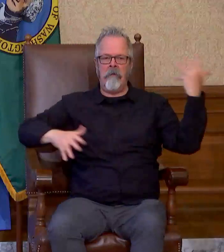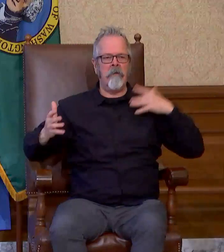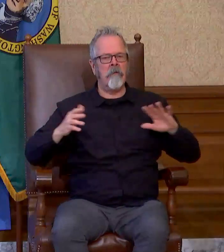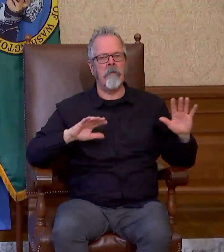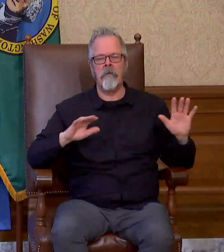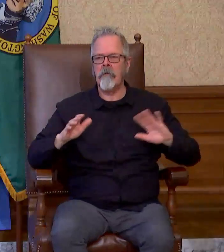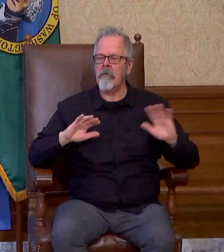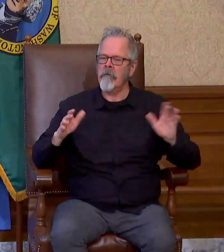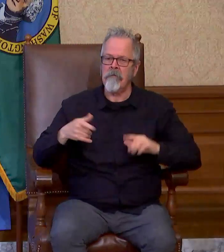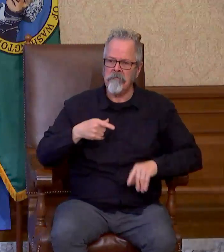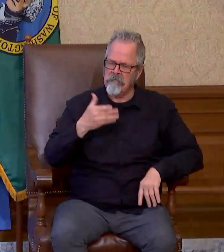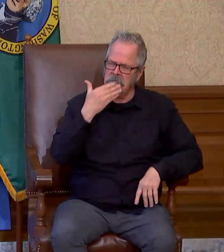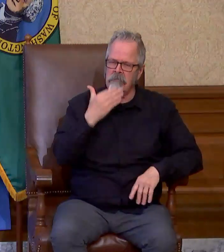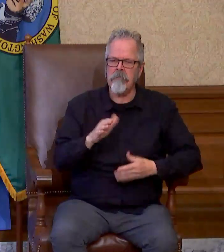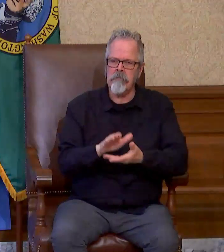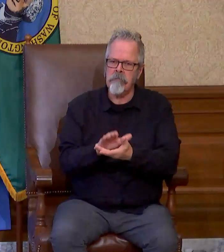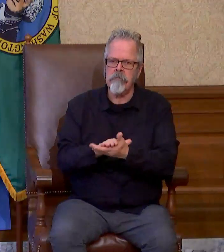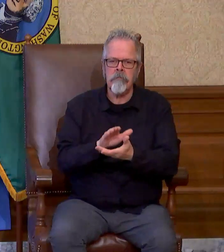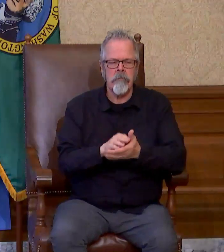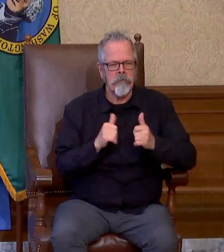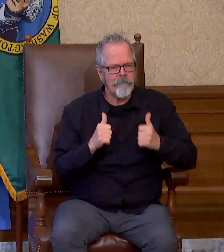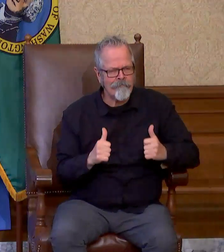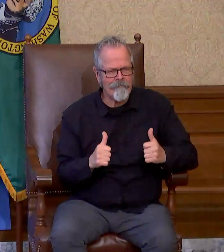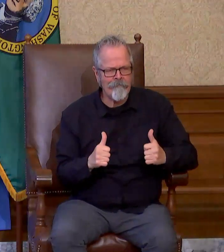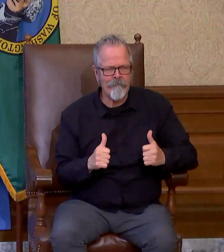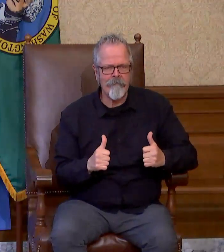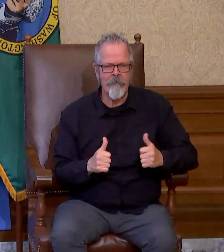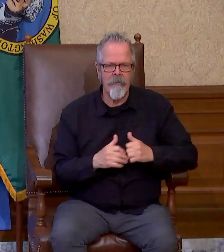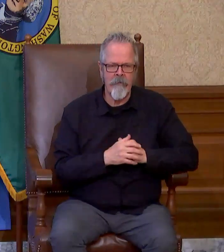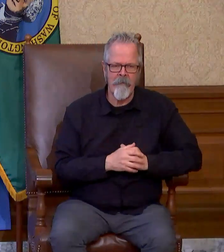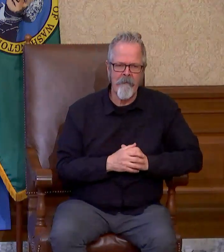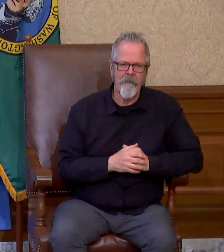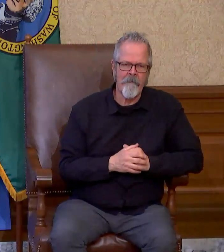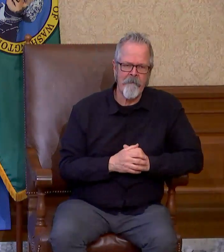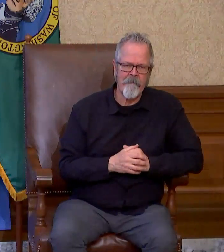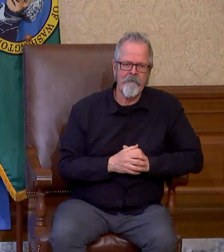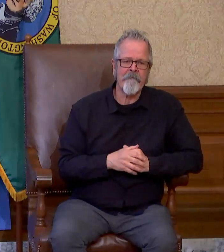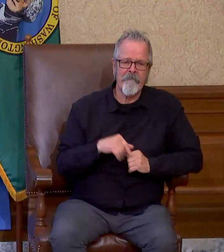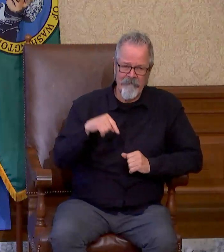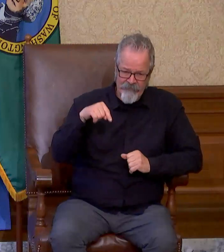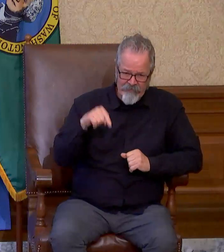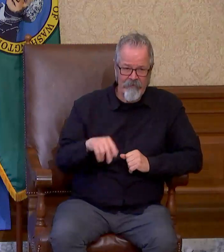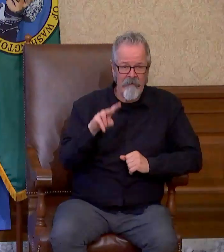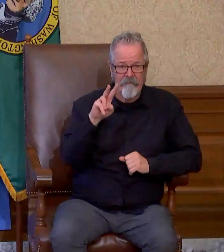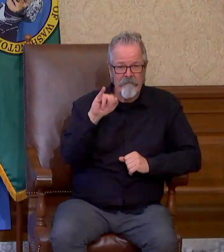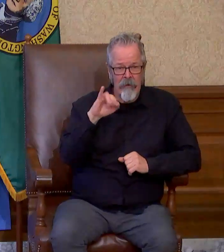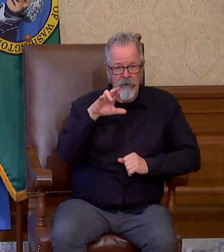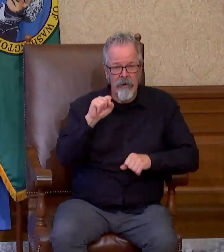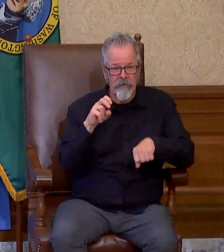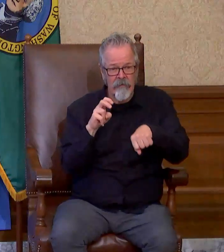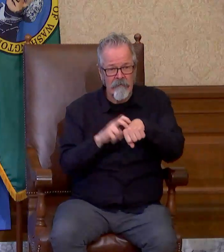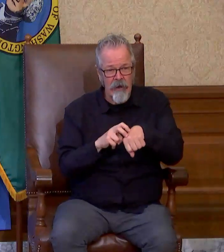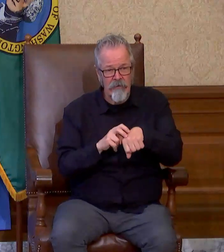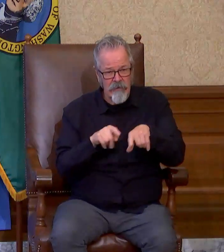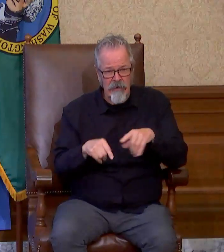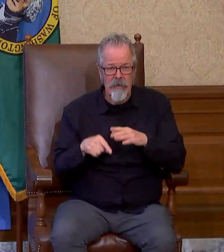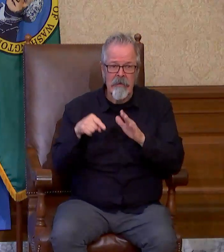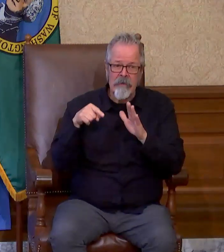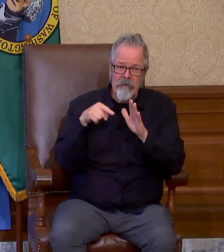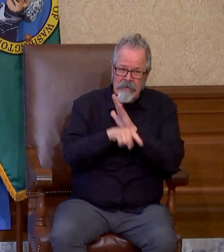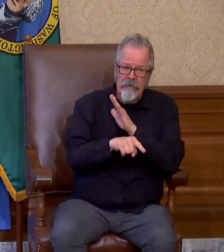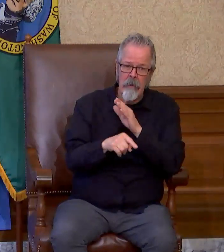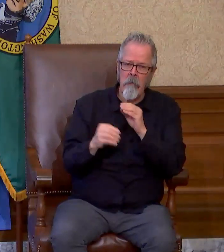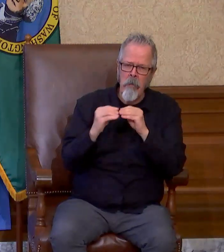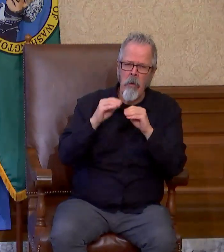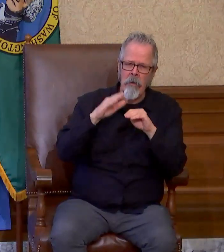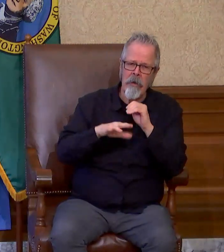we've lost over 700 people already because of this virus. And we're going to lose that again in the next several